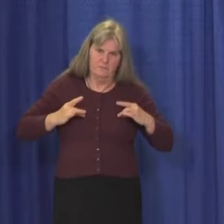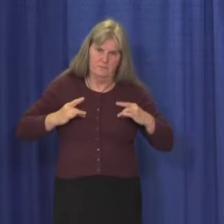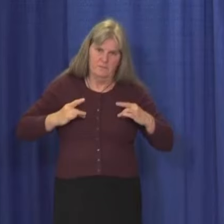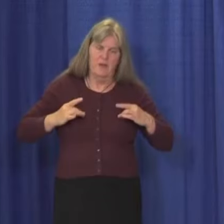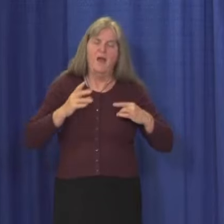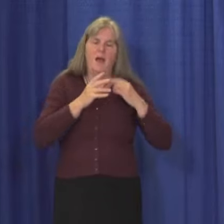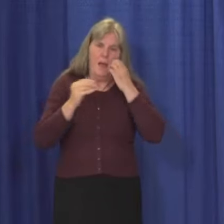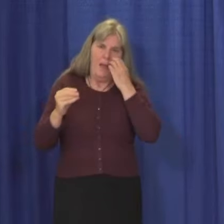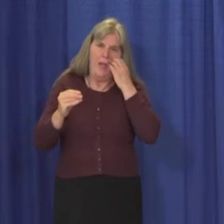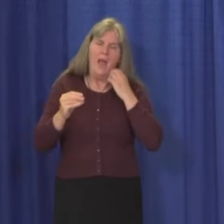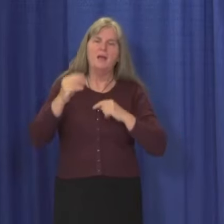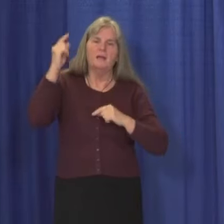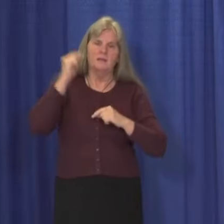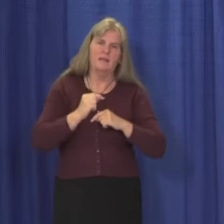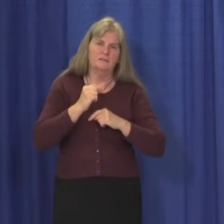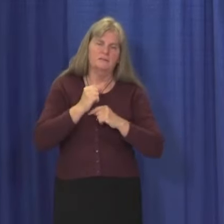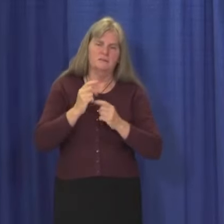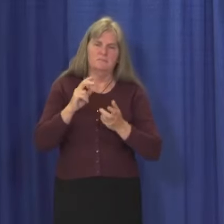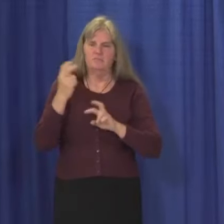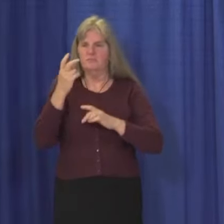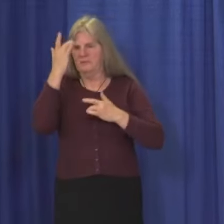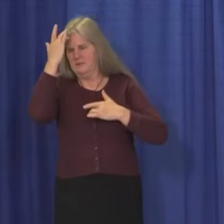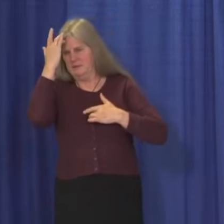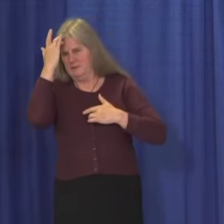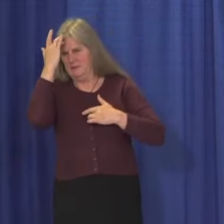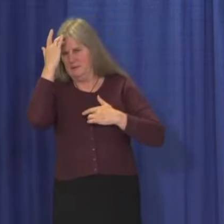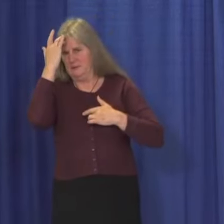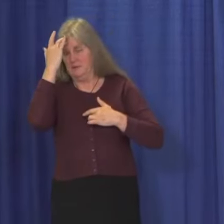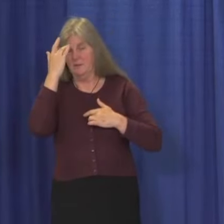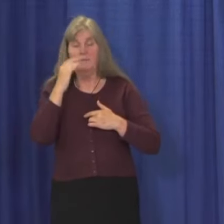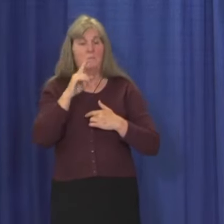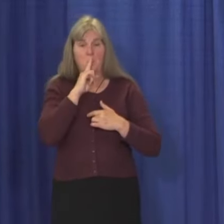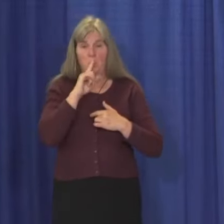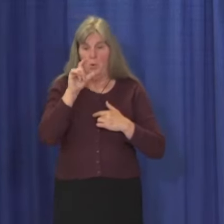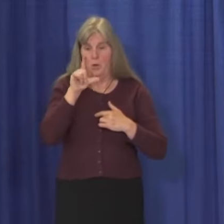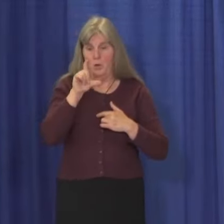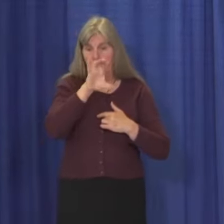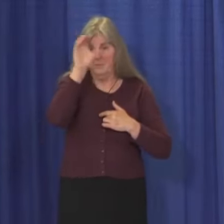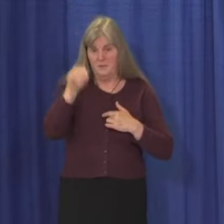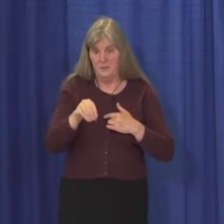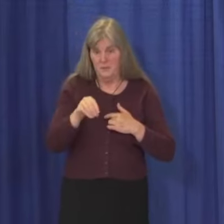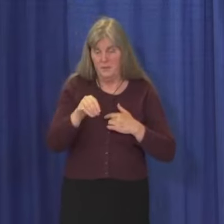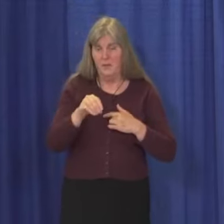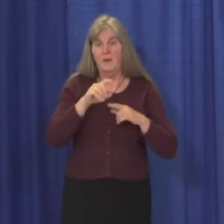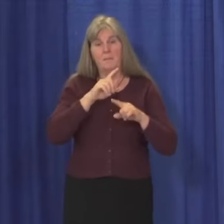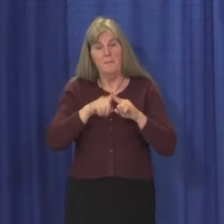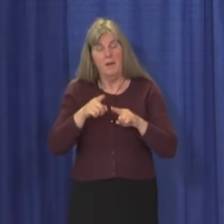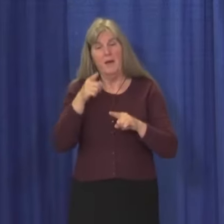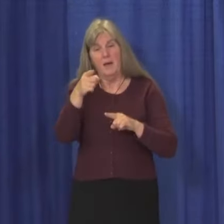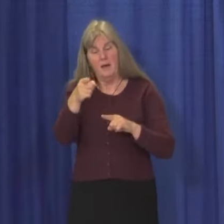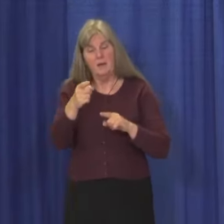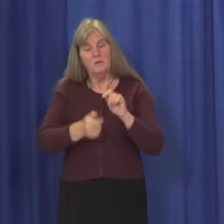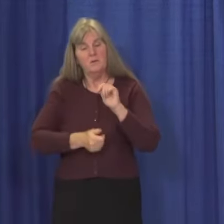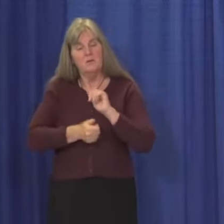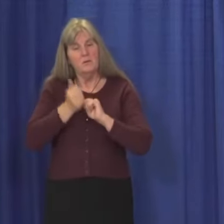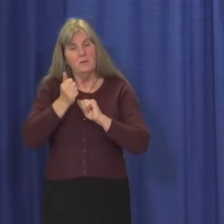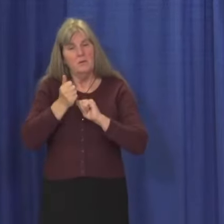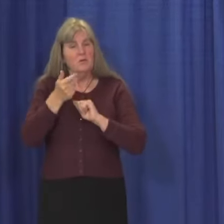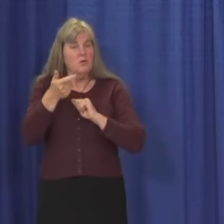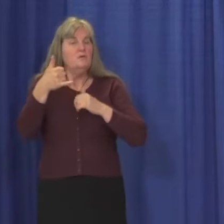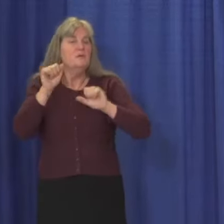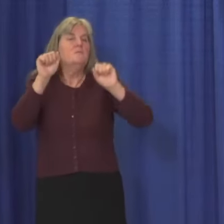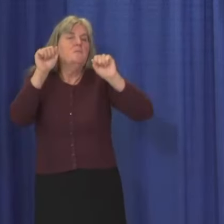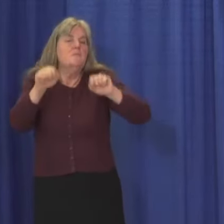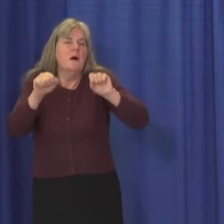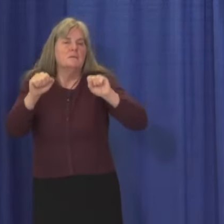100%. So you should proceed with confidence, but recognize that in certain circumstances, you still can get